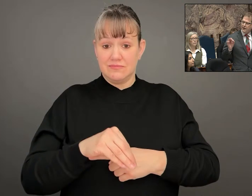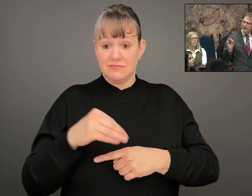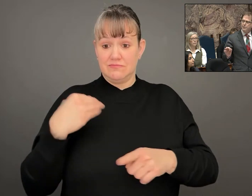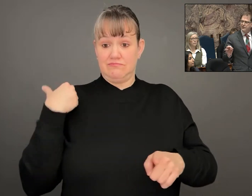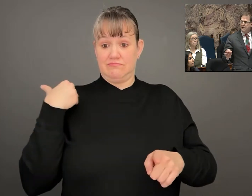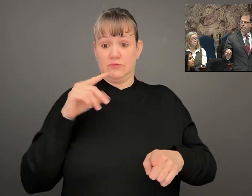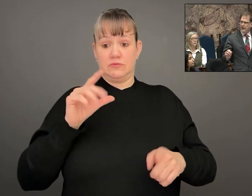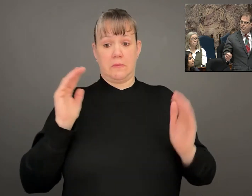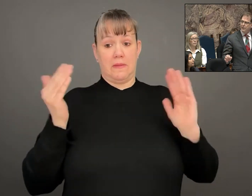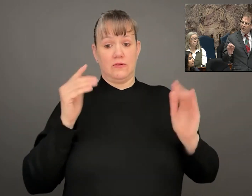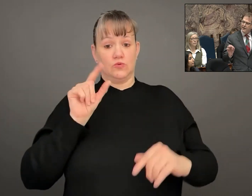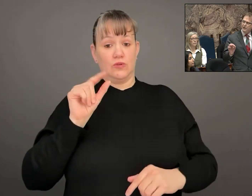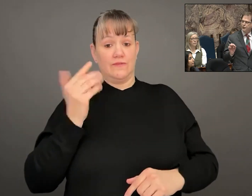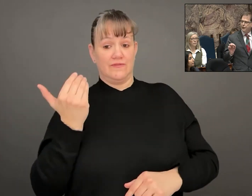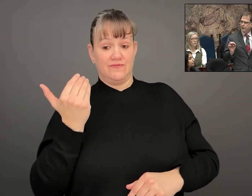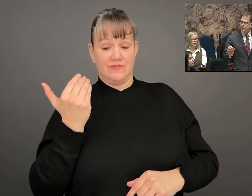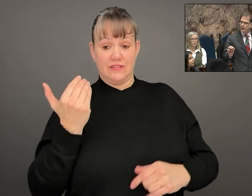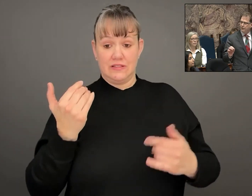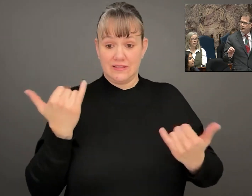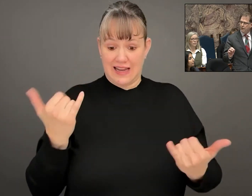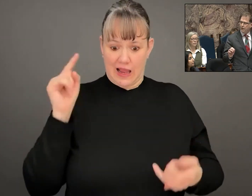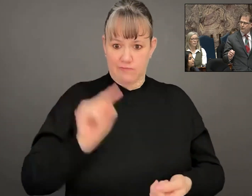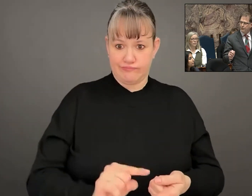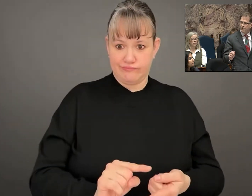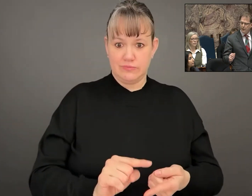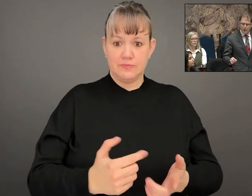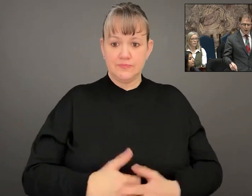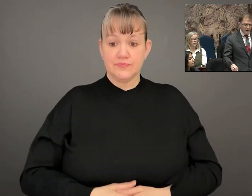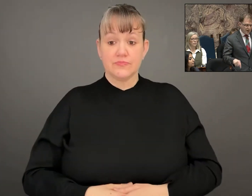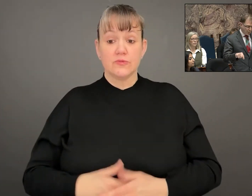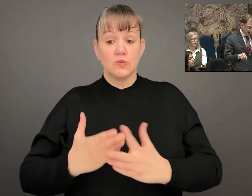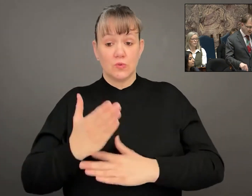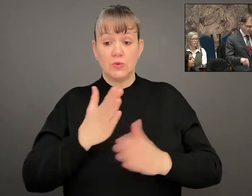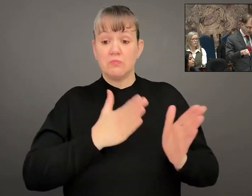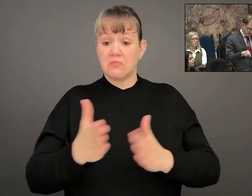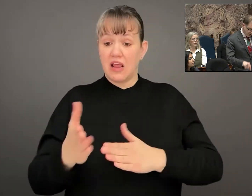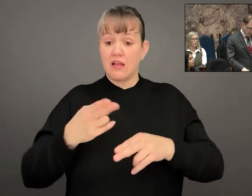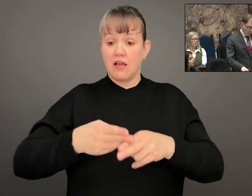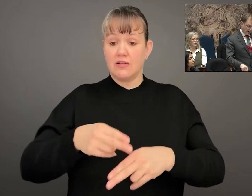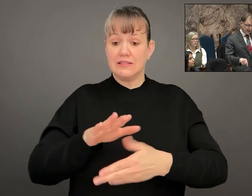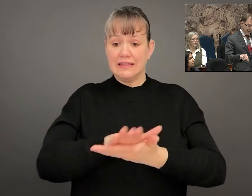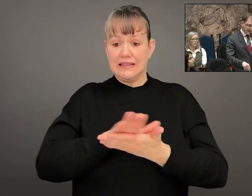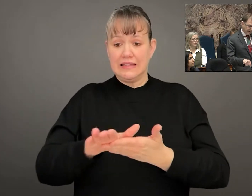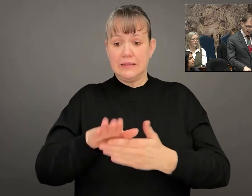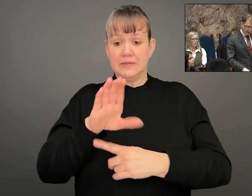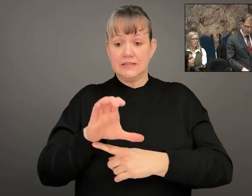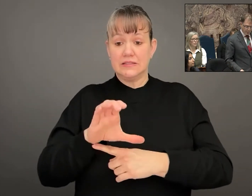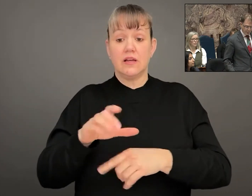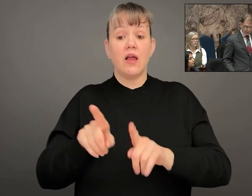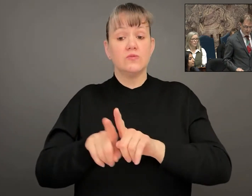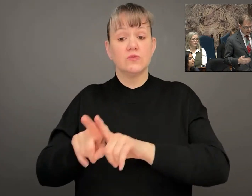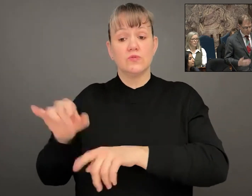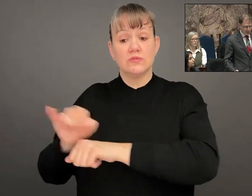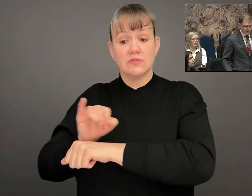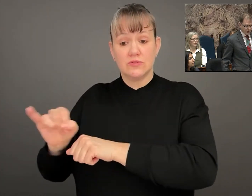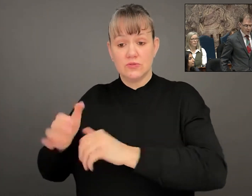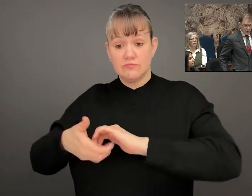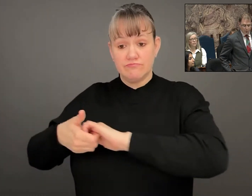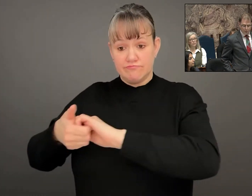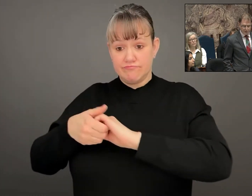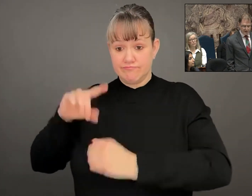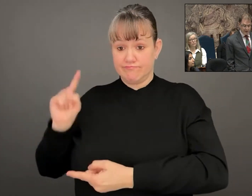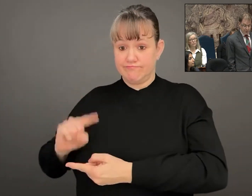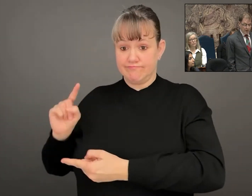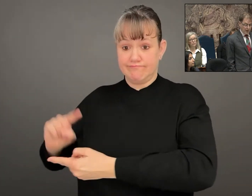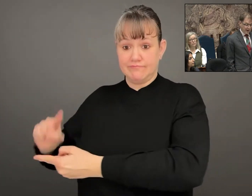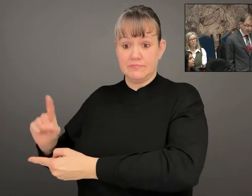by the Clean BC plan, but by the industry itself, Honourable Speaker. That we have to continue again and again, Honourable Speaker, in a province where